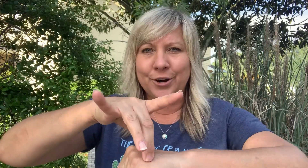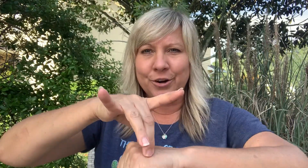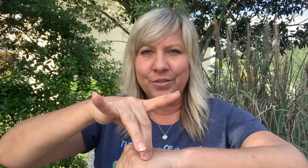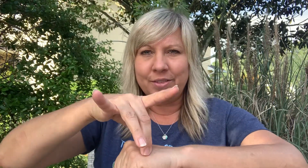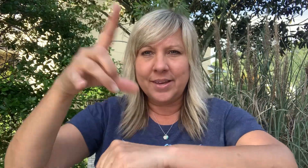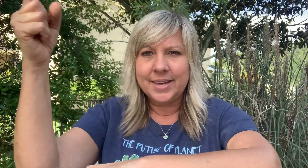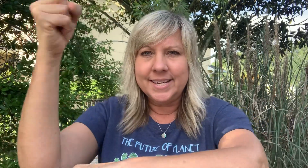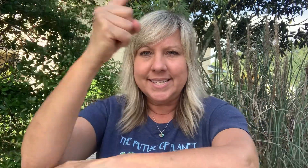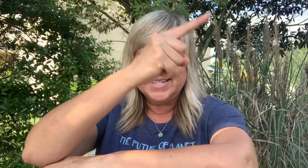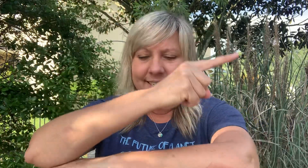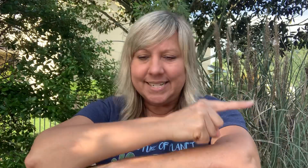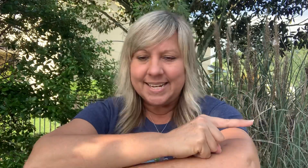Earth Day.